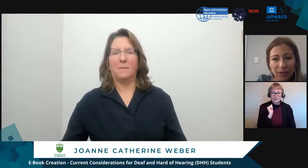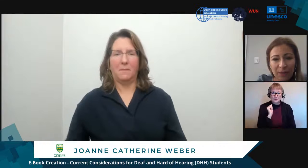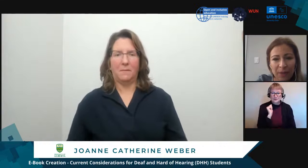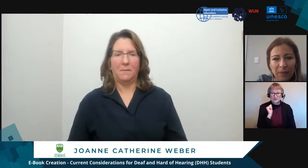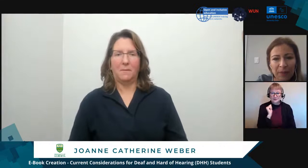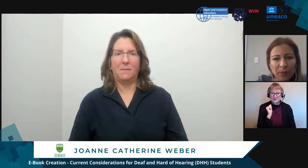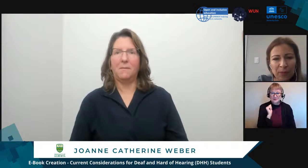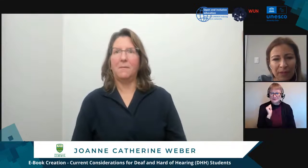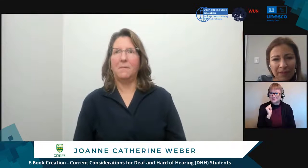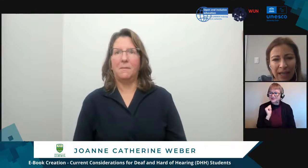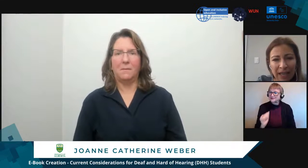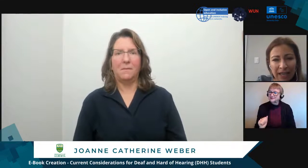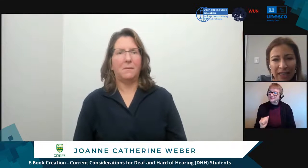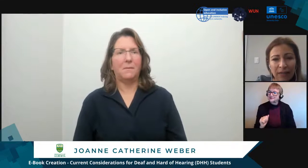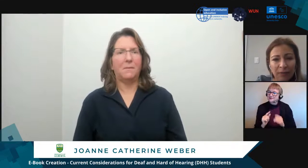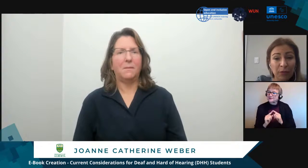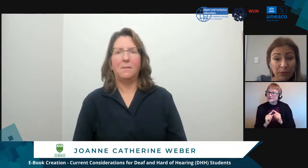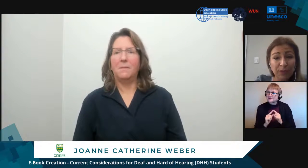Also,